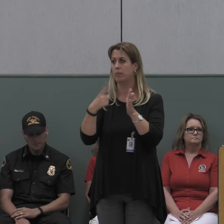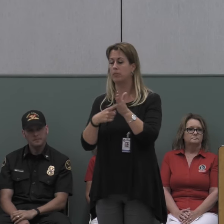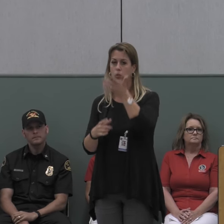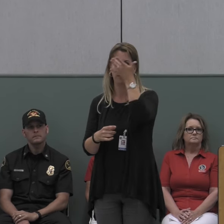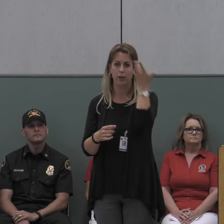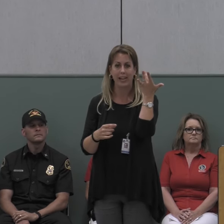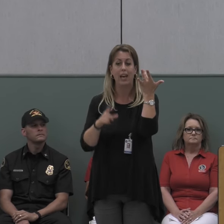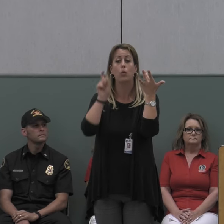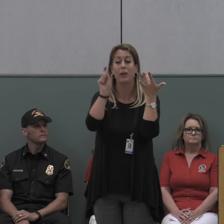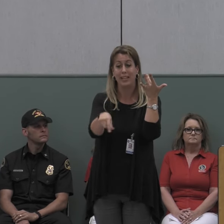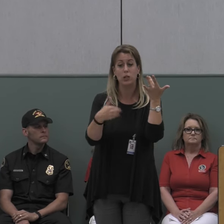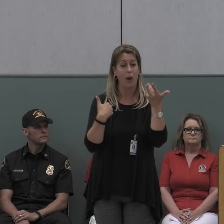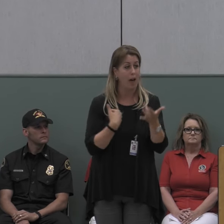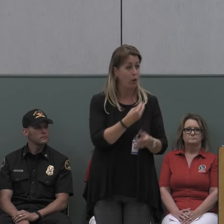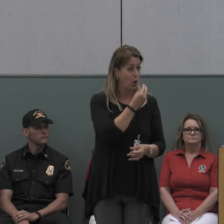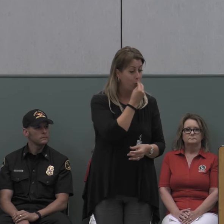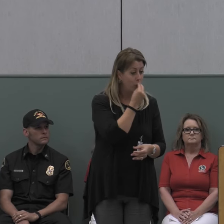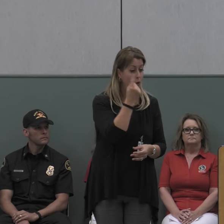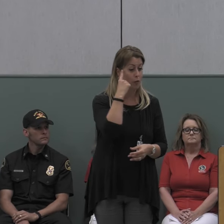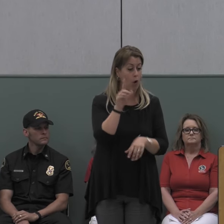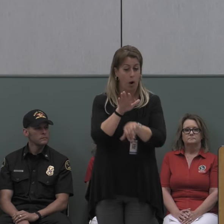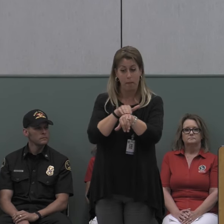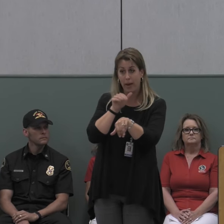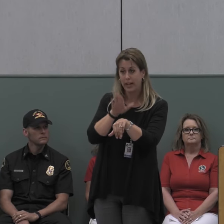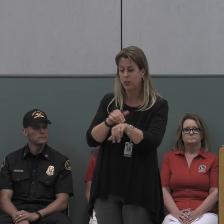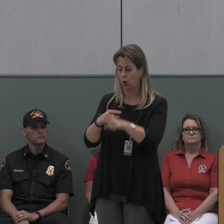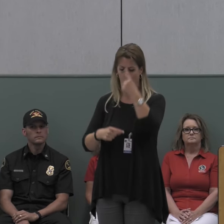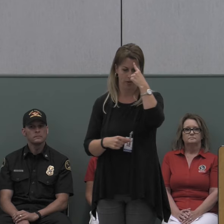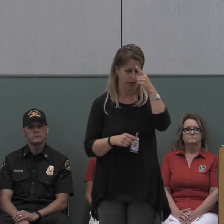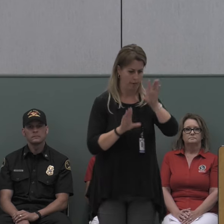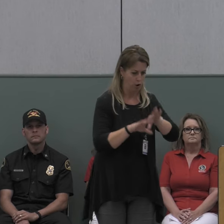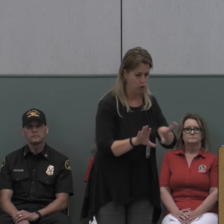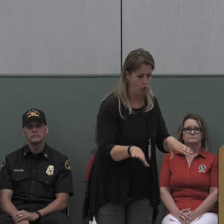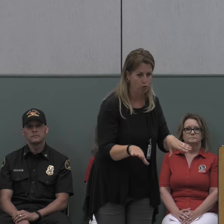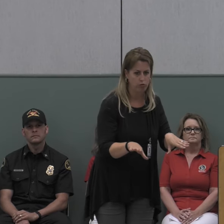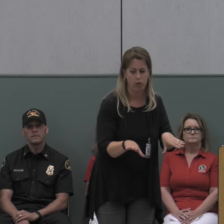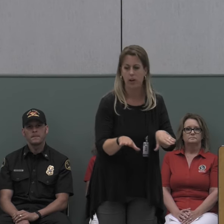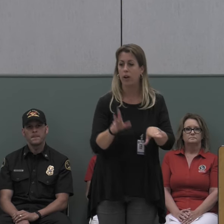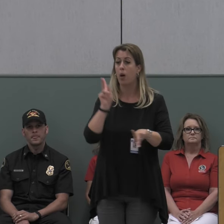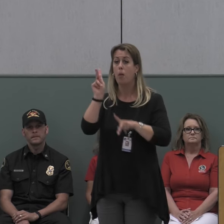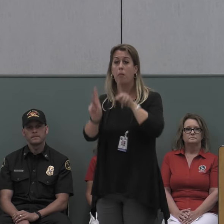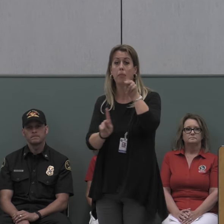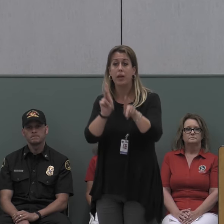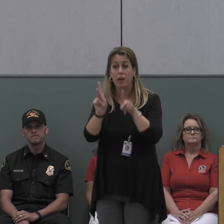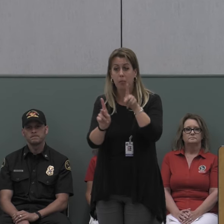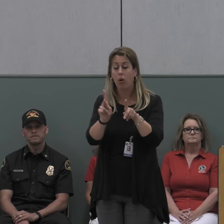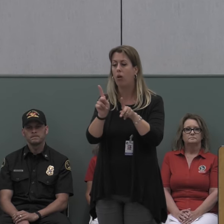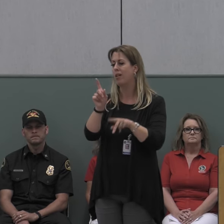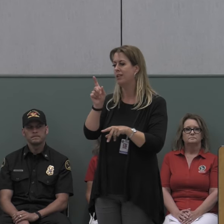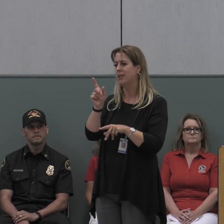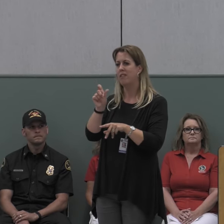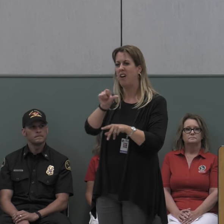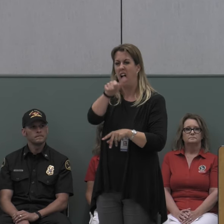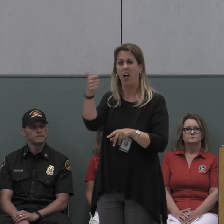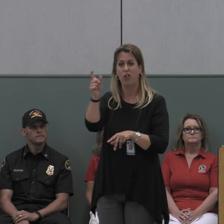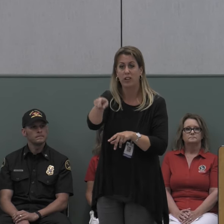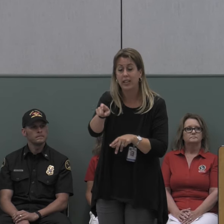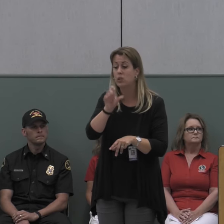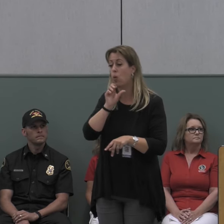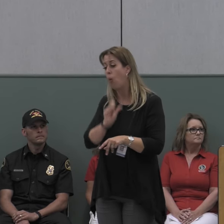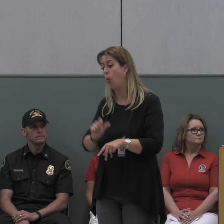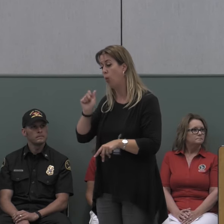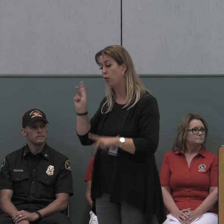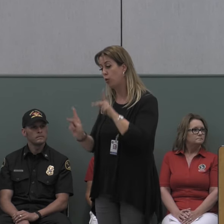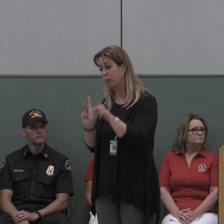need to have those items for our pets also. We think of our children, we think of people with access and functional needs or elderly that are in our